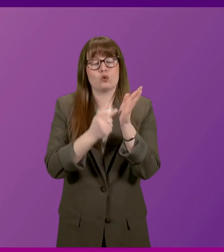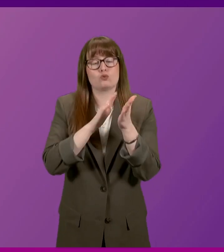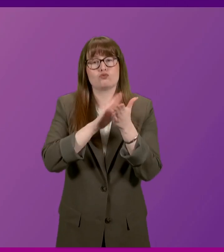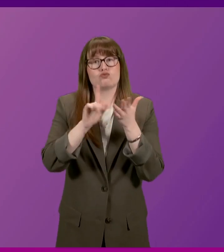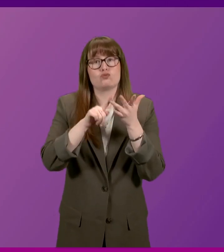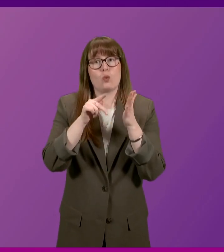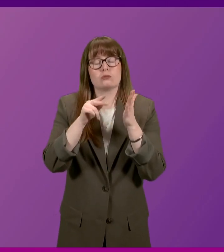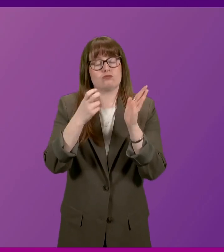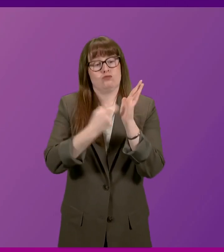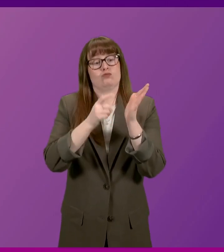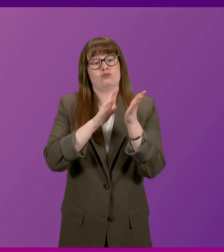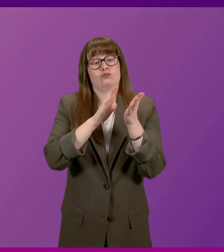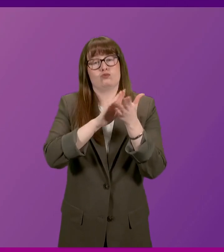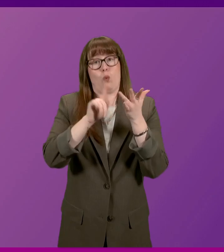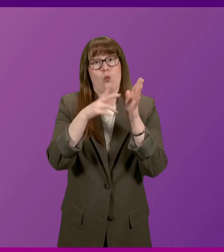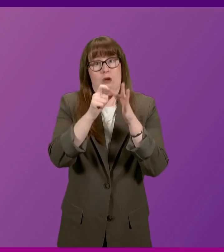joining us online.